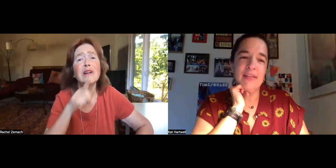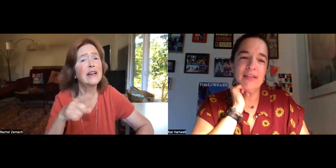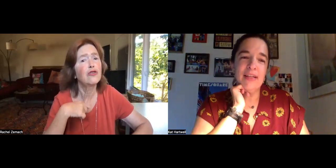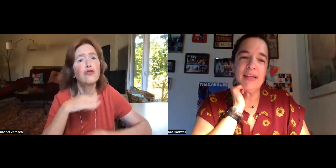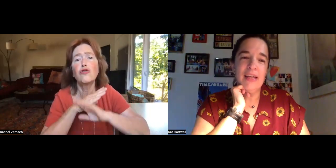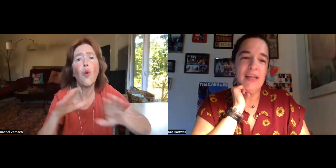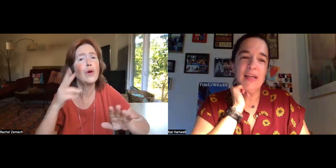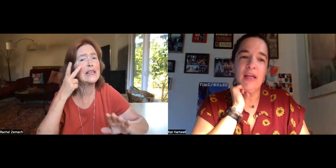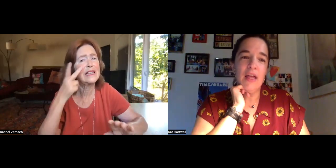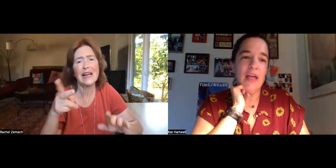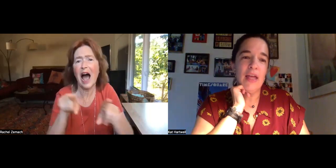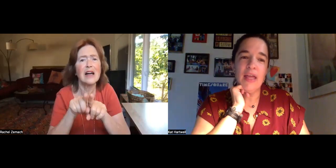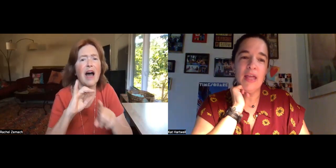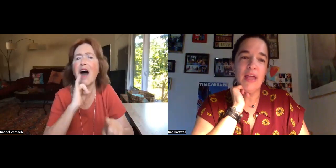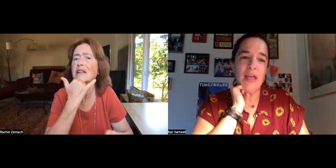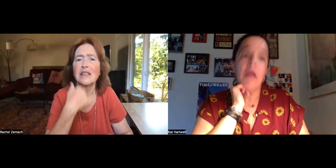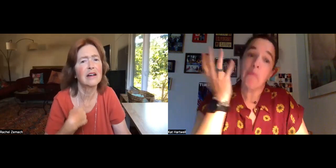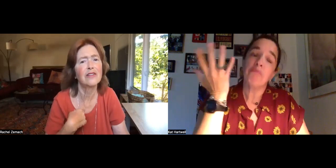Really don't be an accident.